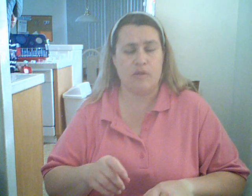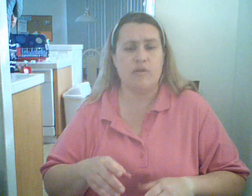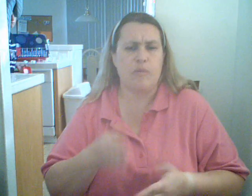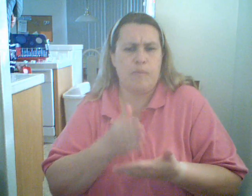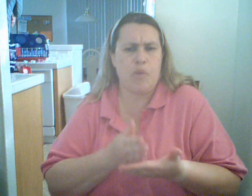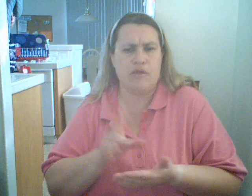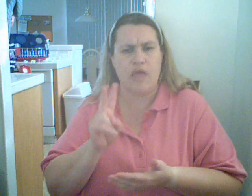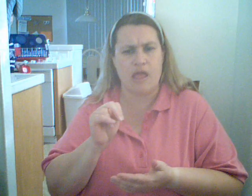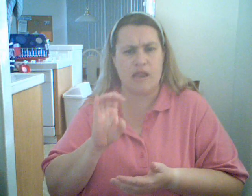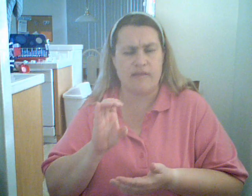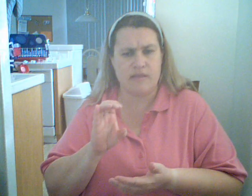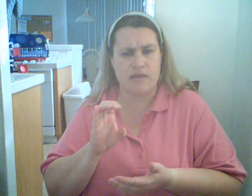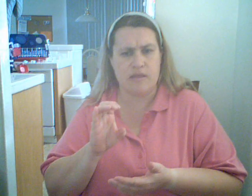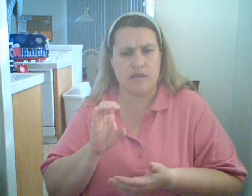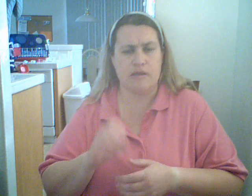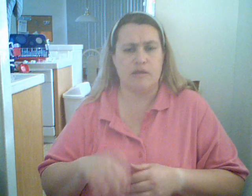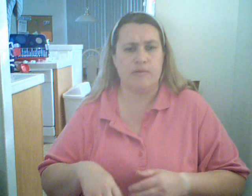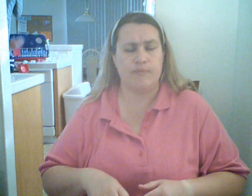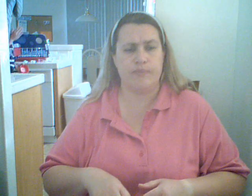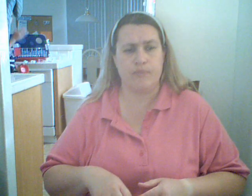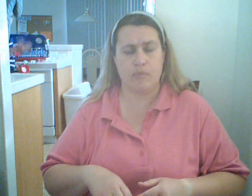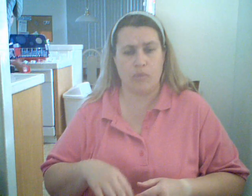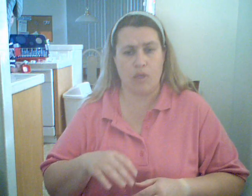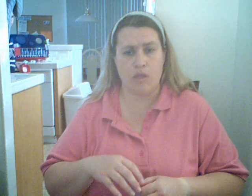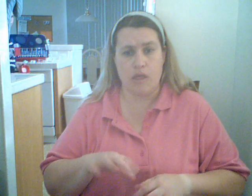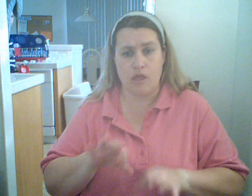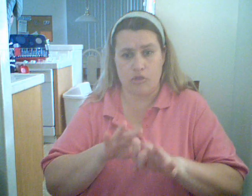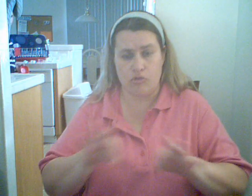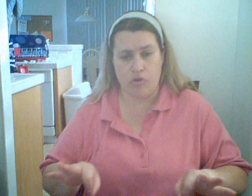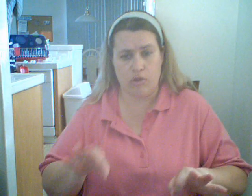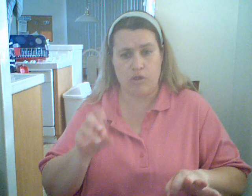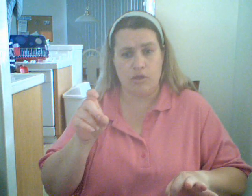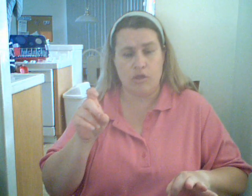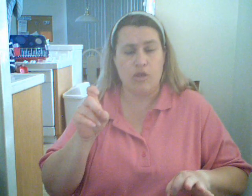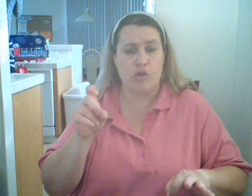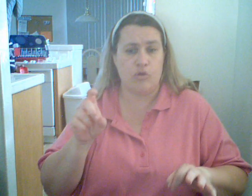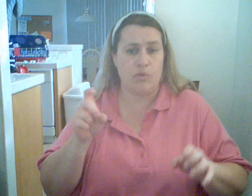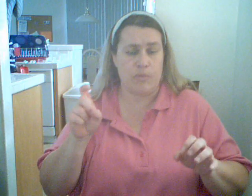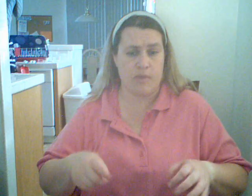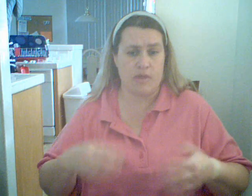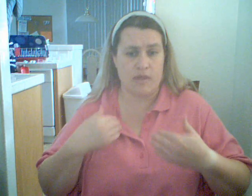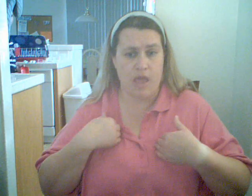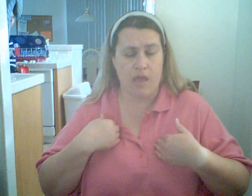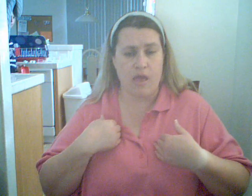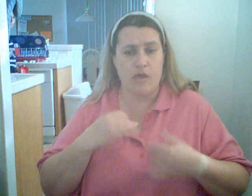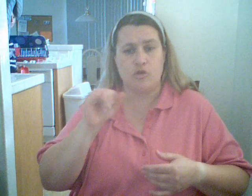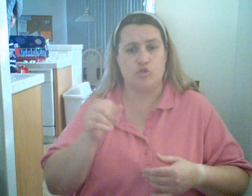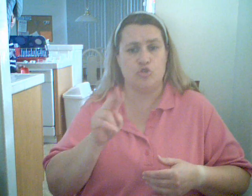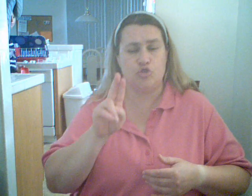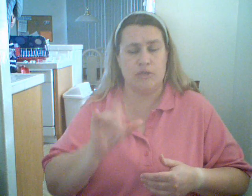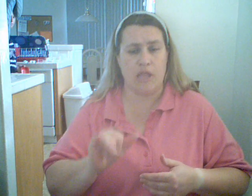have a degree starting in July of 2009, July 1st, 2009, you must have